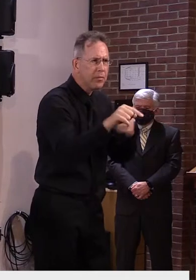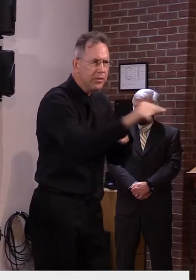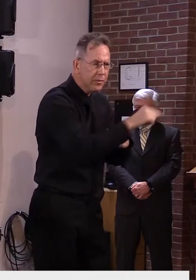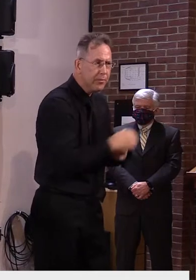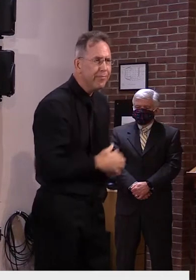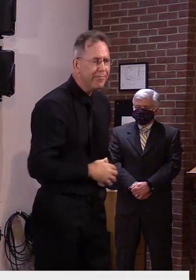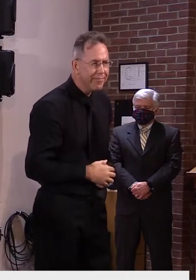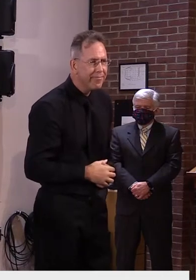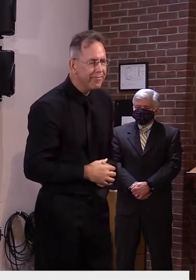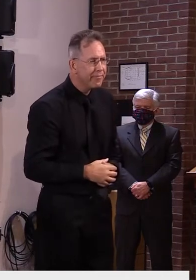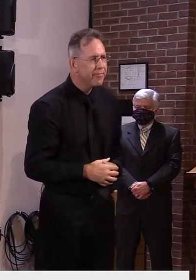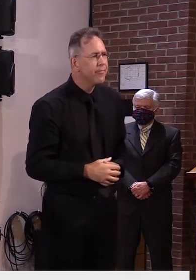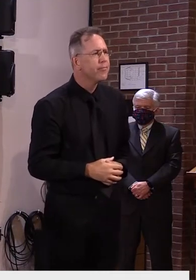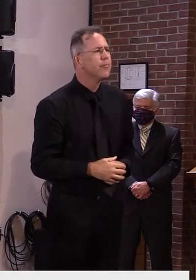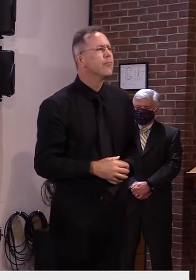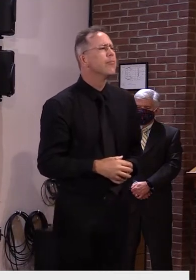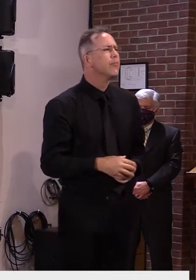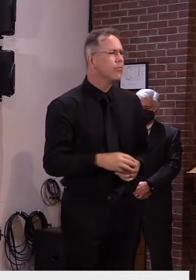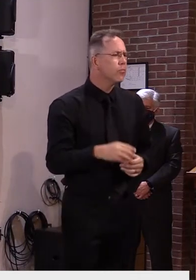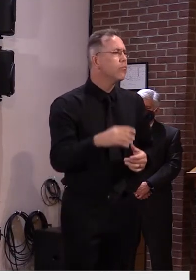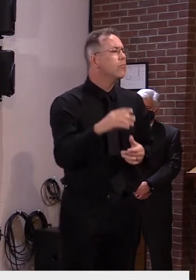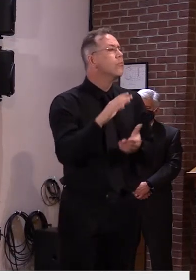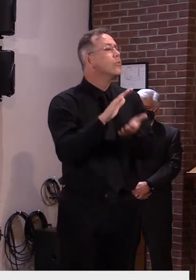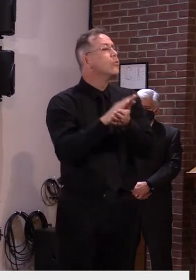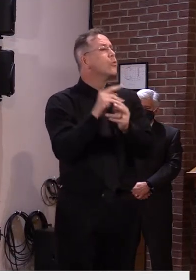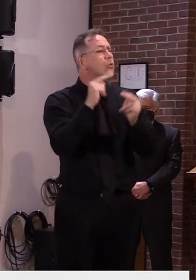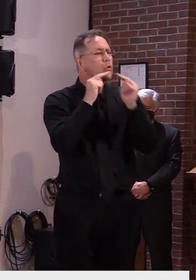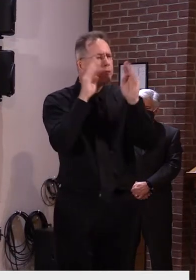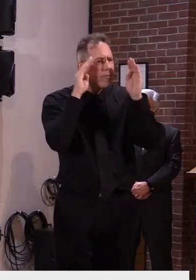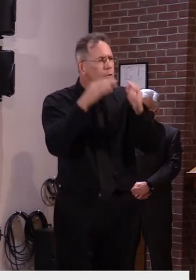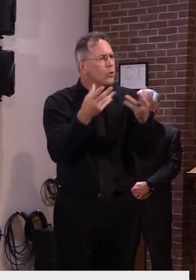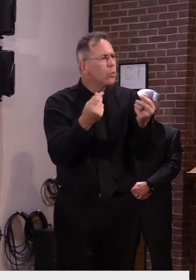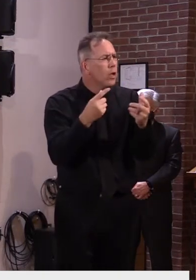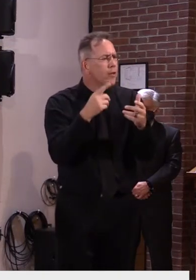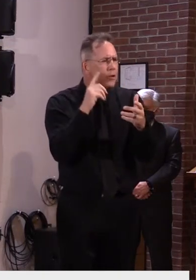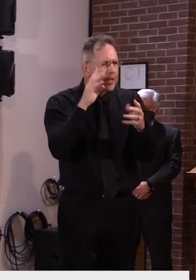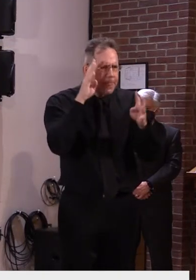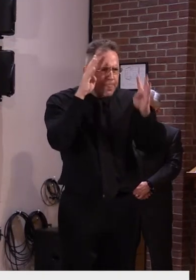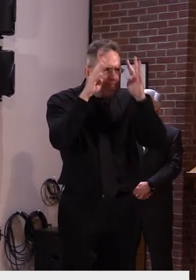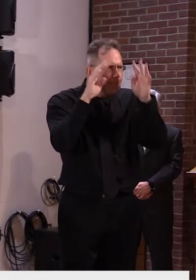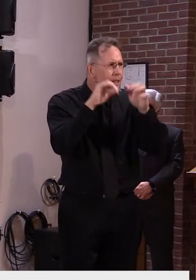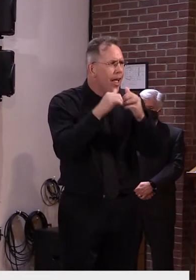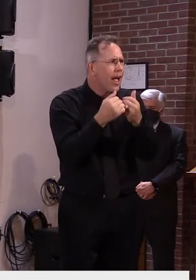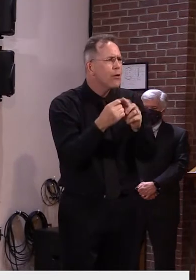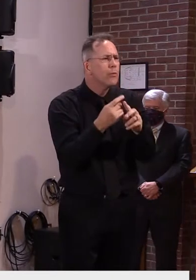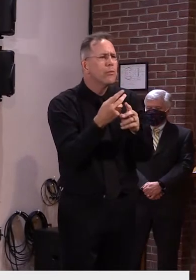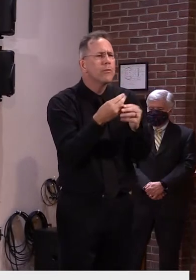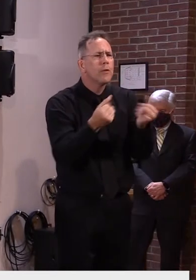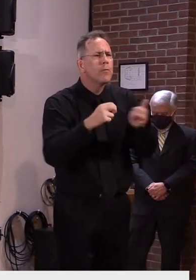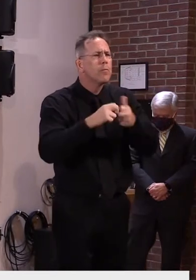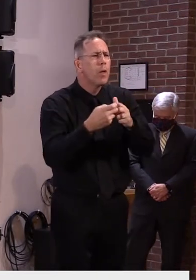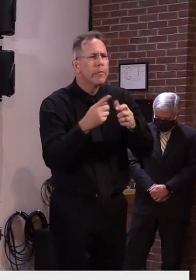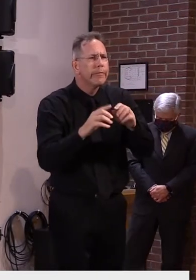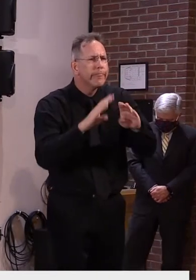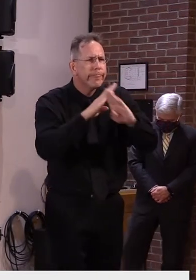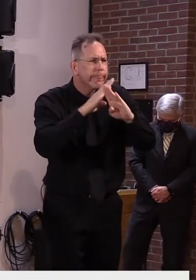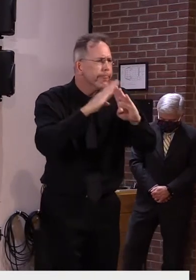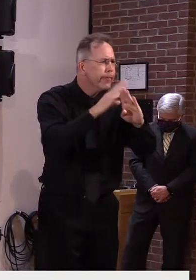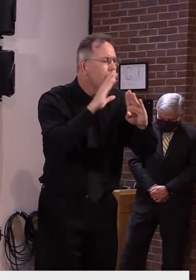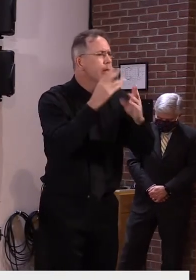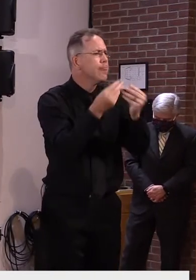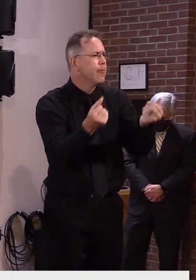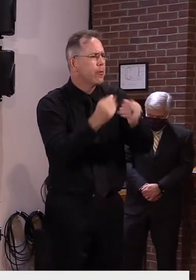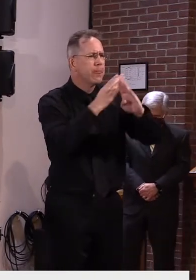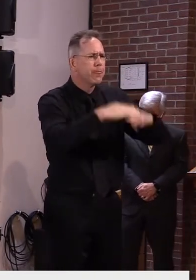say our school nutrition staff are well known for their innovation and problem-solving abilities since on a daily basis they have to serve meals to thousands of